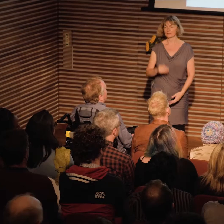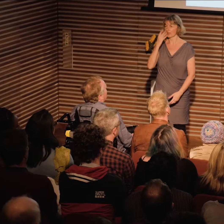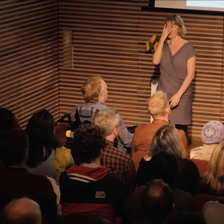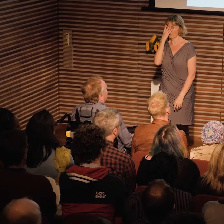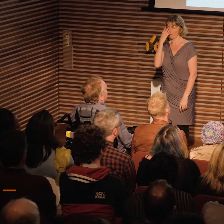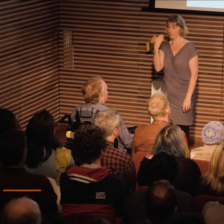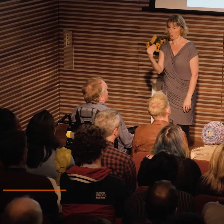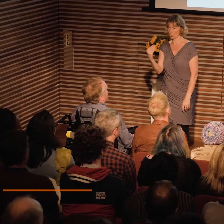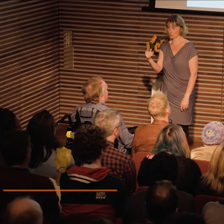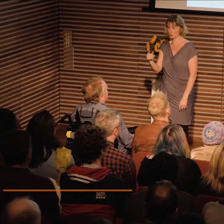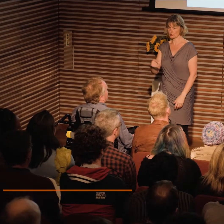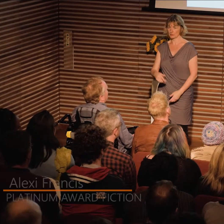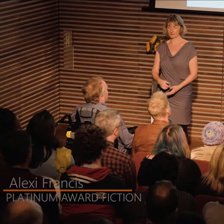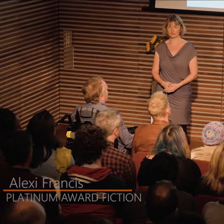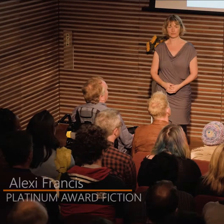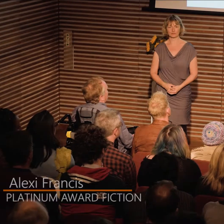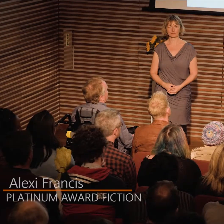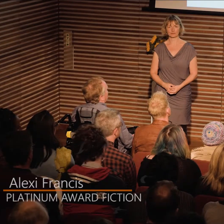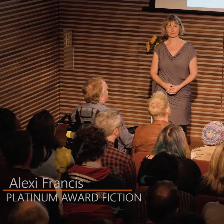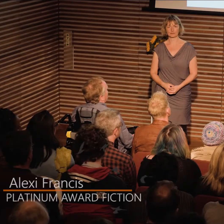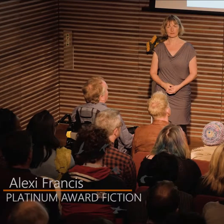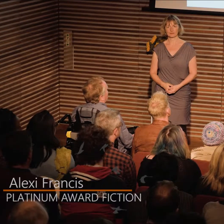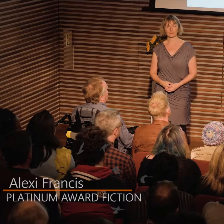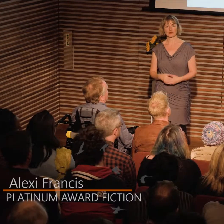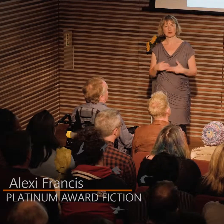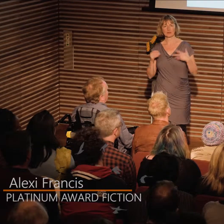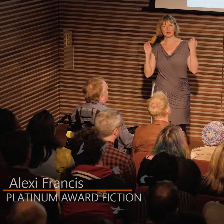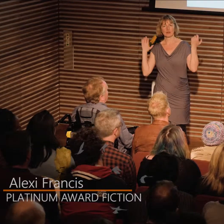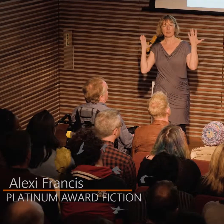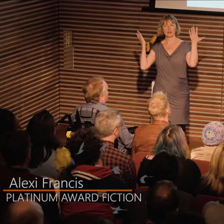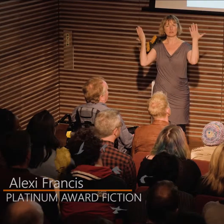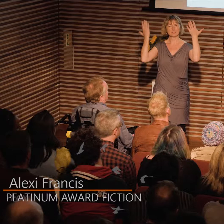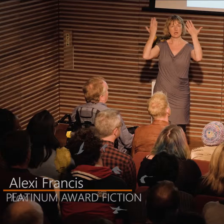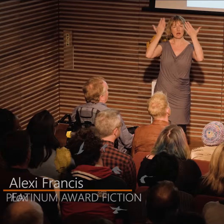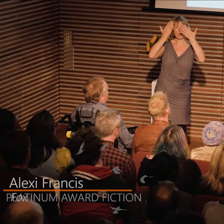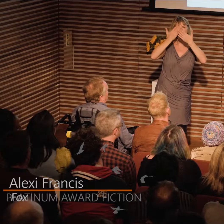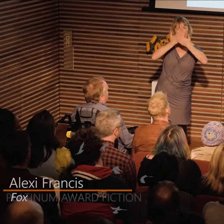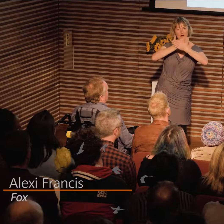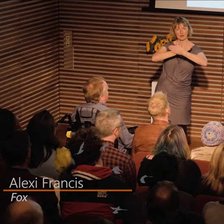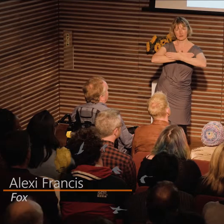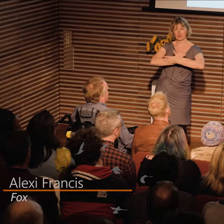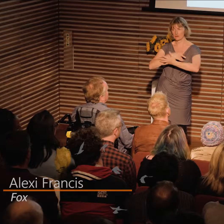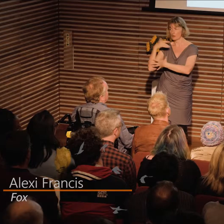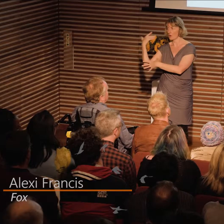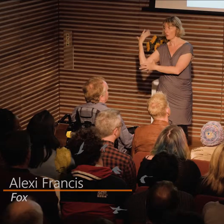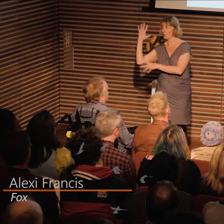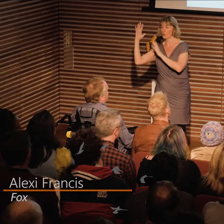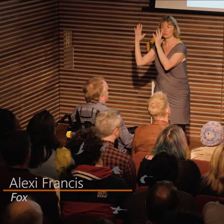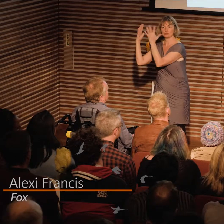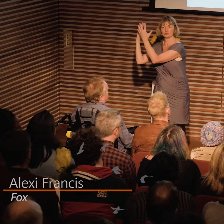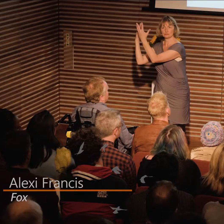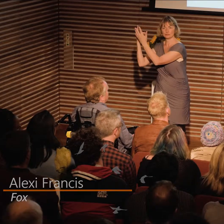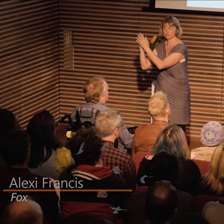Fox. It is the dark time of the year, and there's a fire aglow in the orchard. I hear